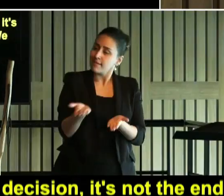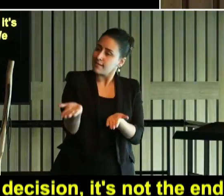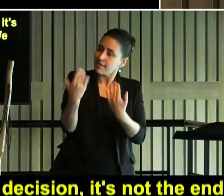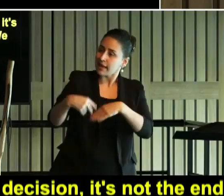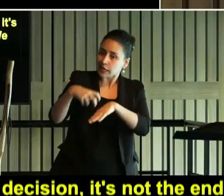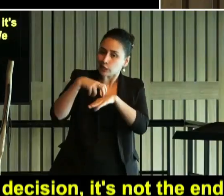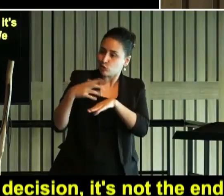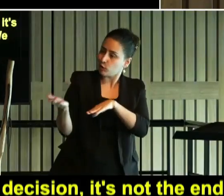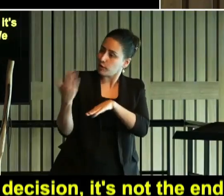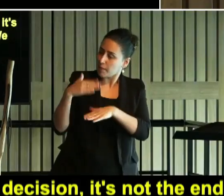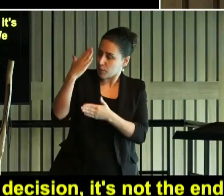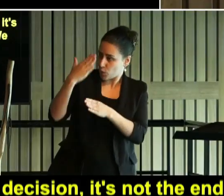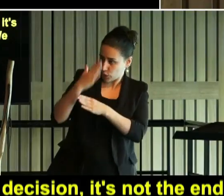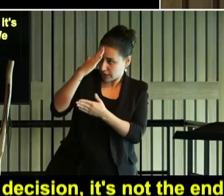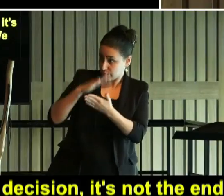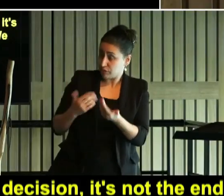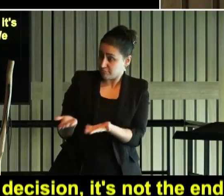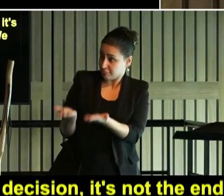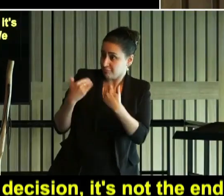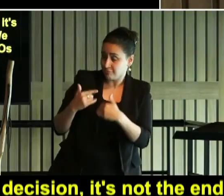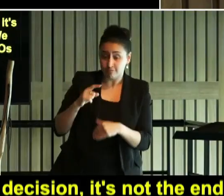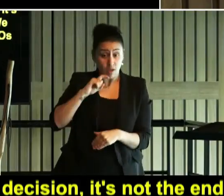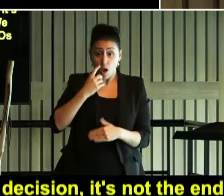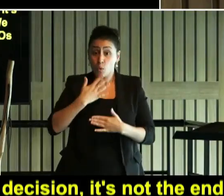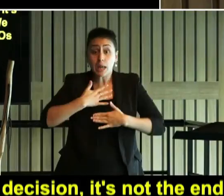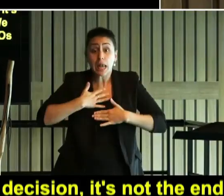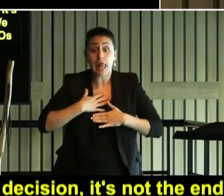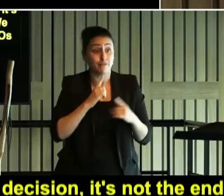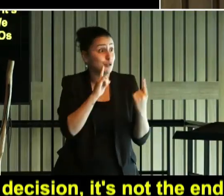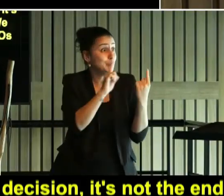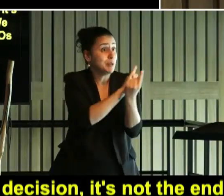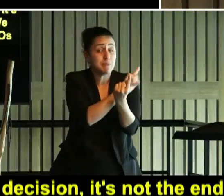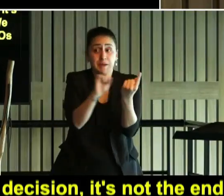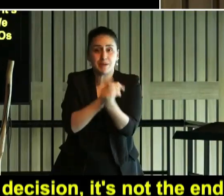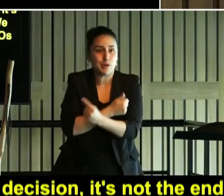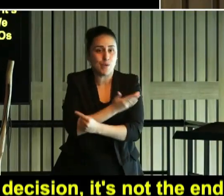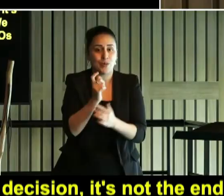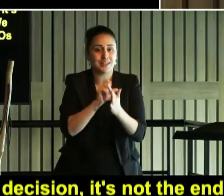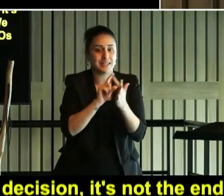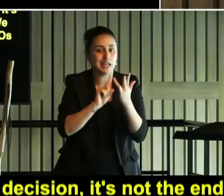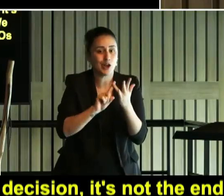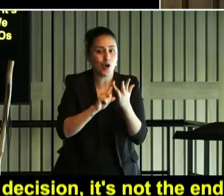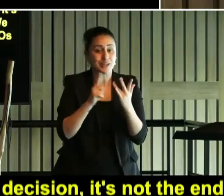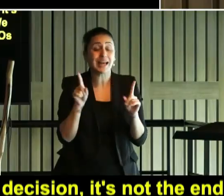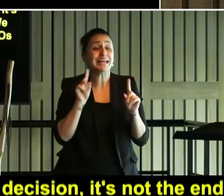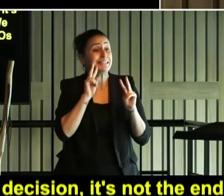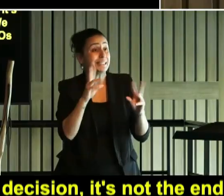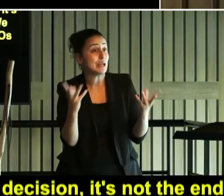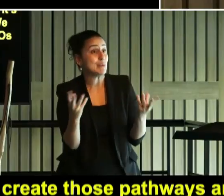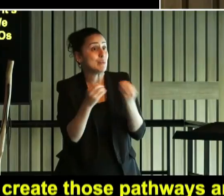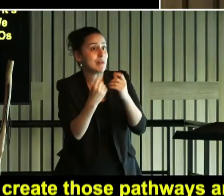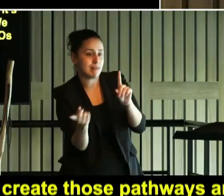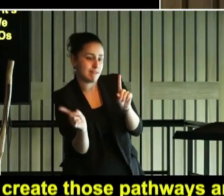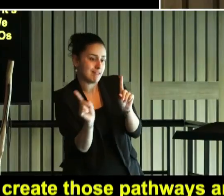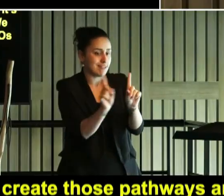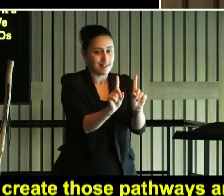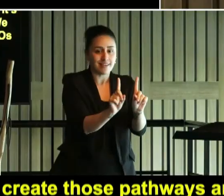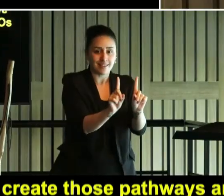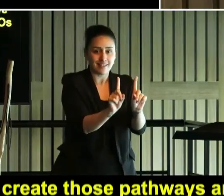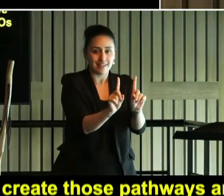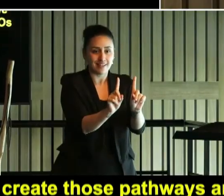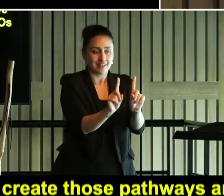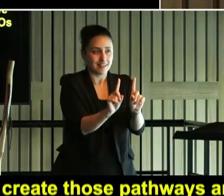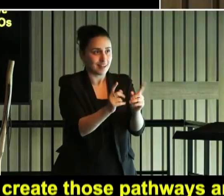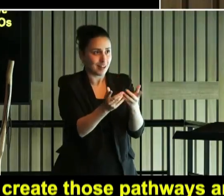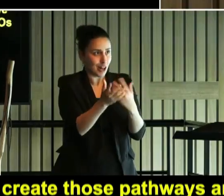internship. I would love to go to a meeting with all the CEOs of all the organisations and actually see people from the organisations they're representing